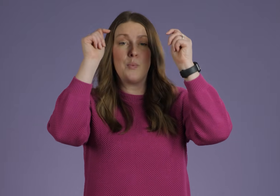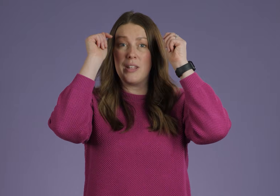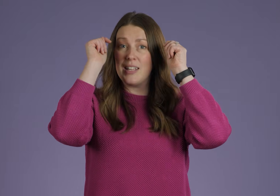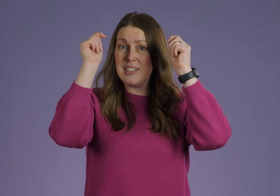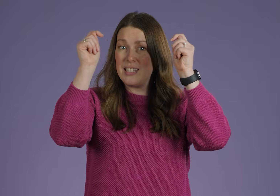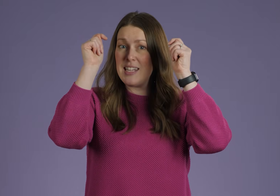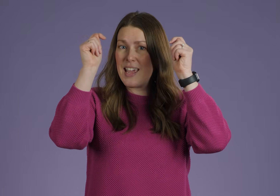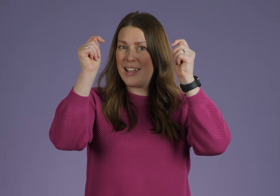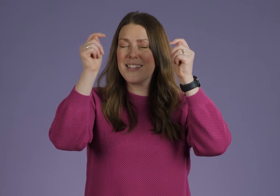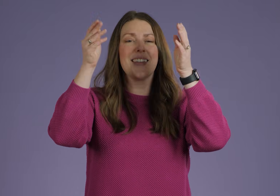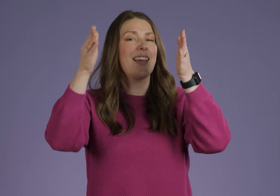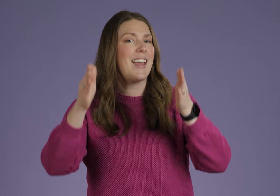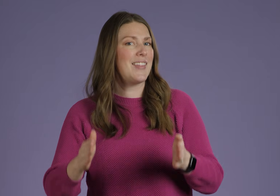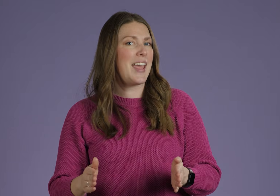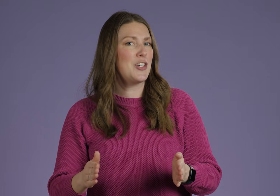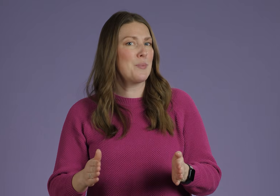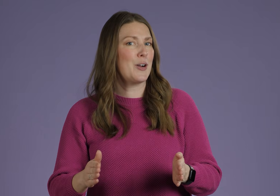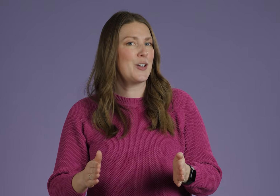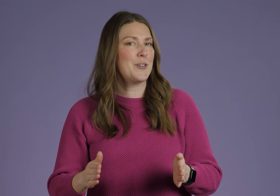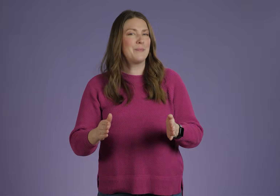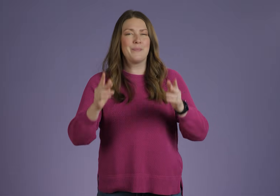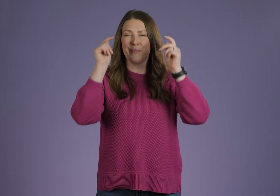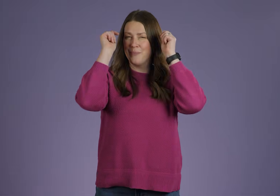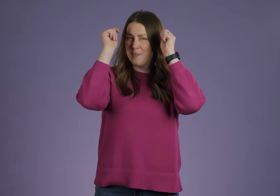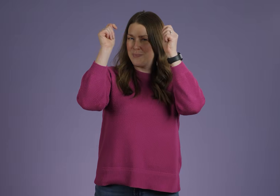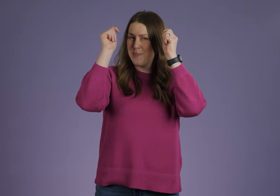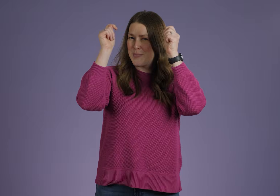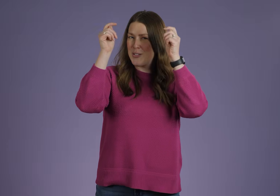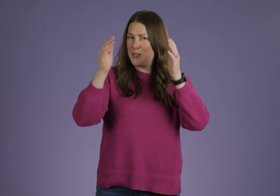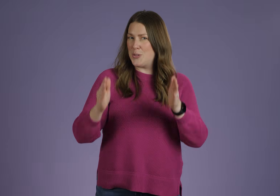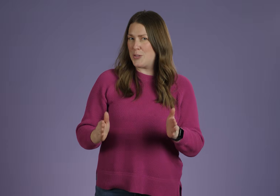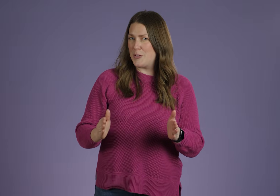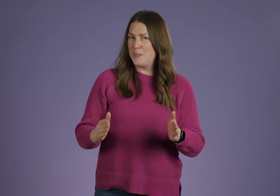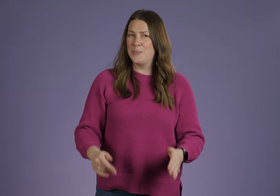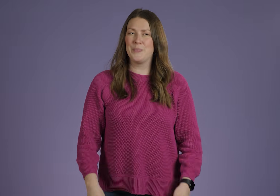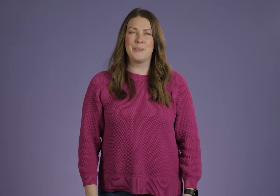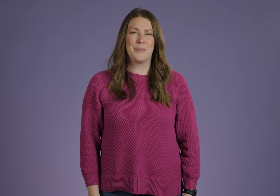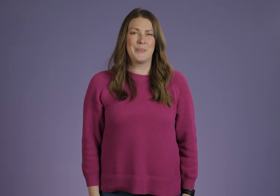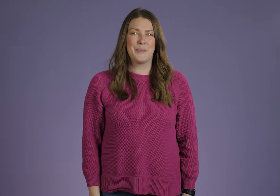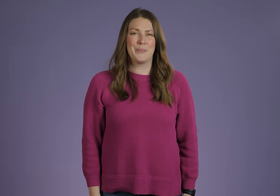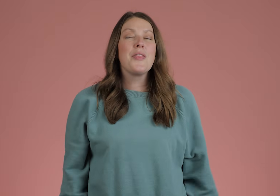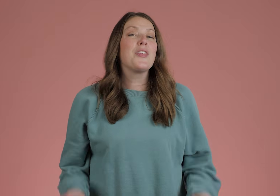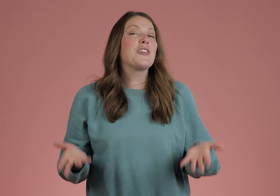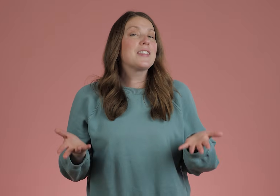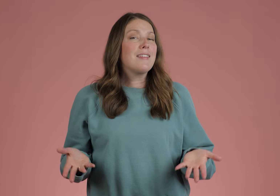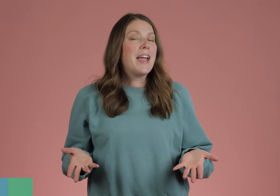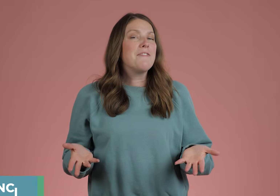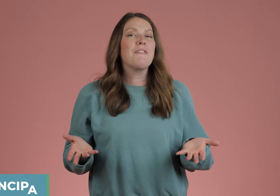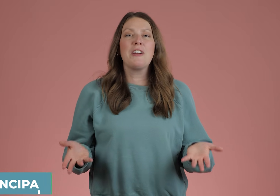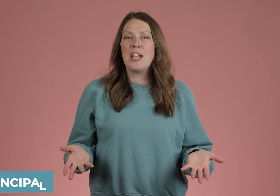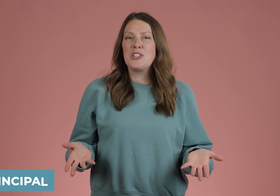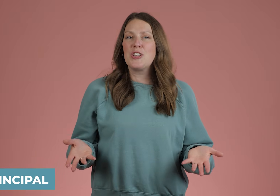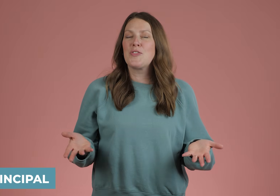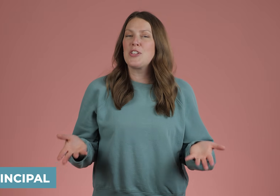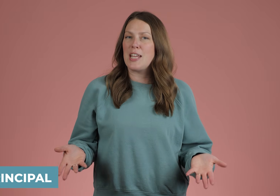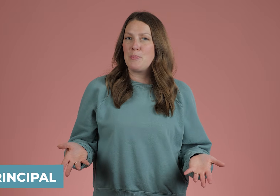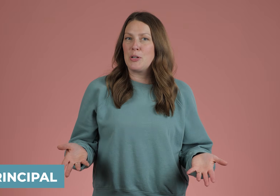with T hands and the agent marker. Tutor. There are slight variations for the sign